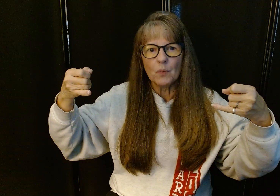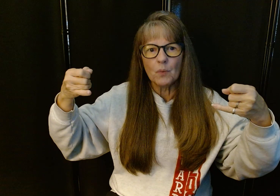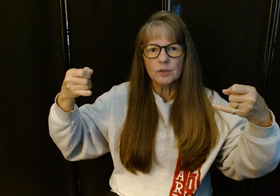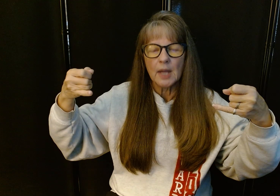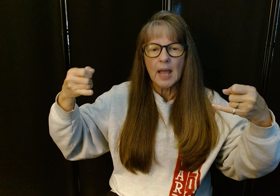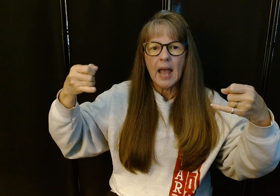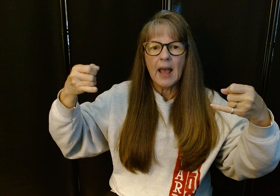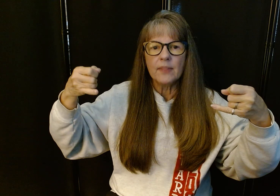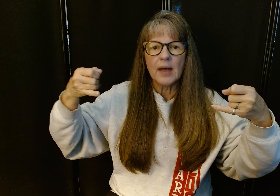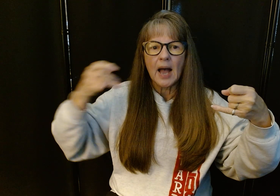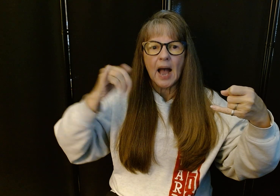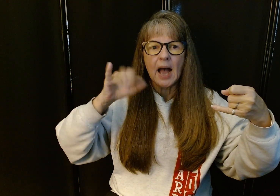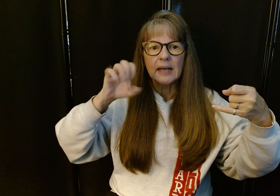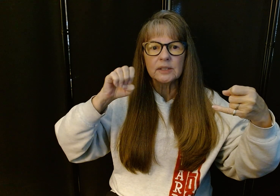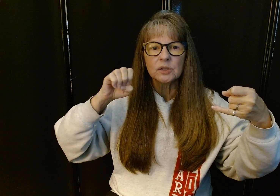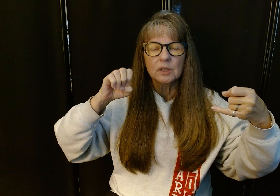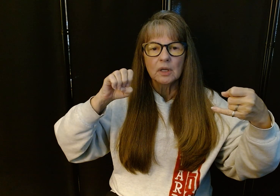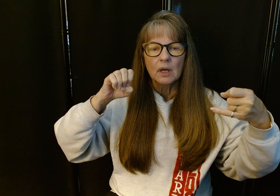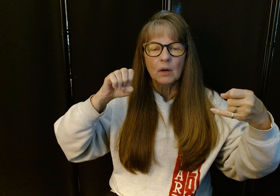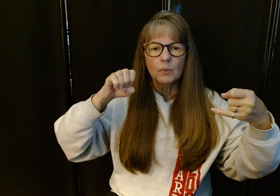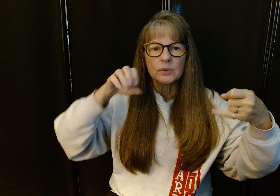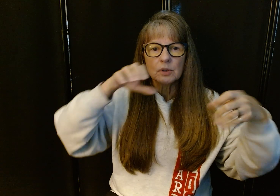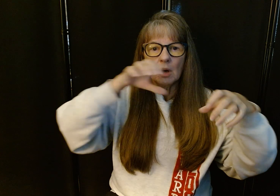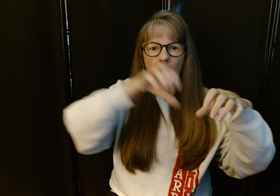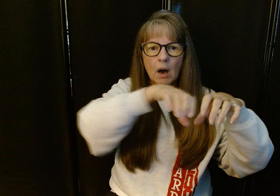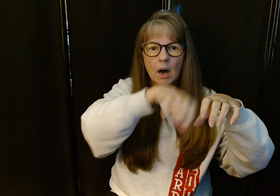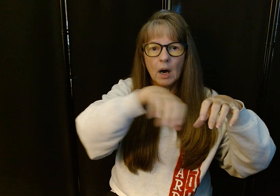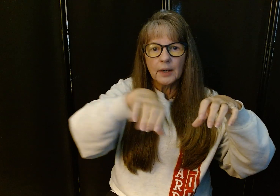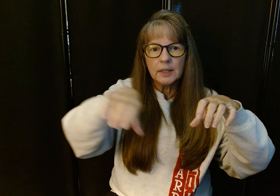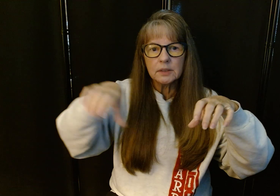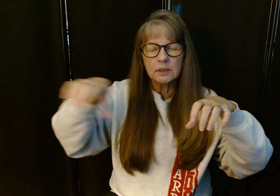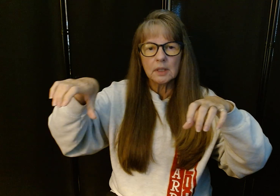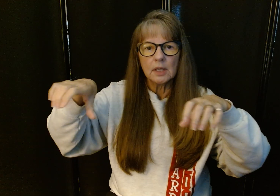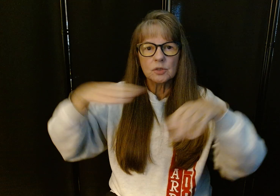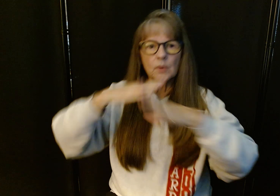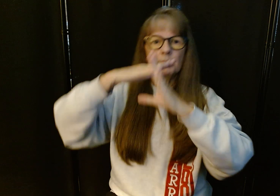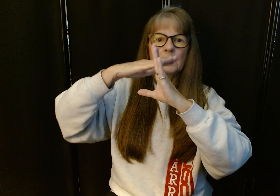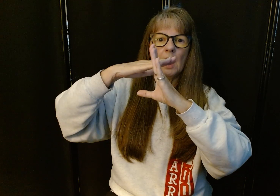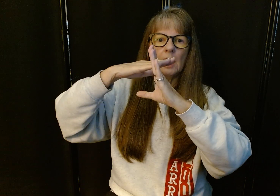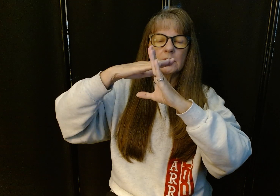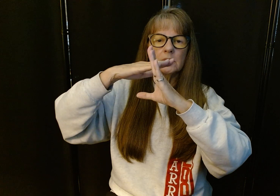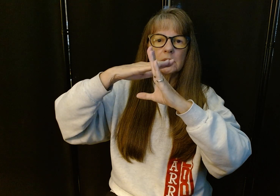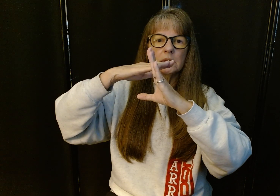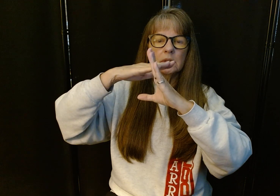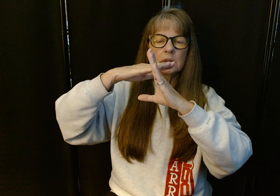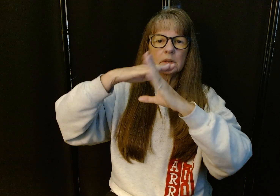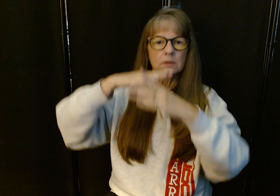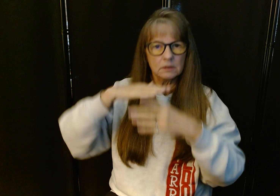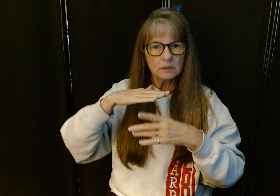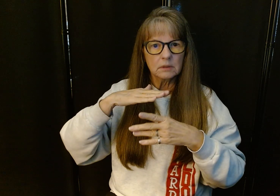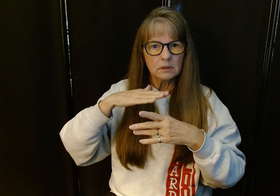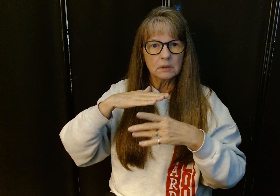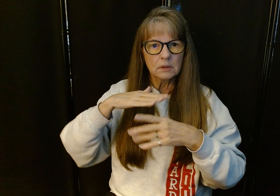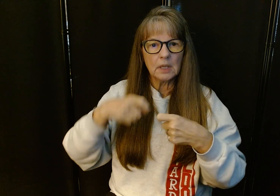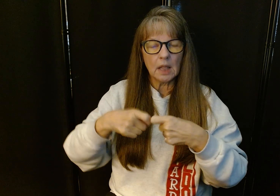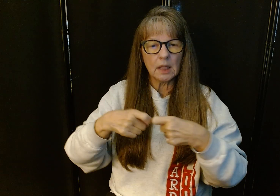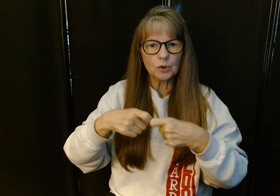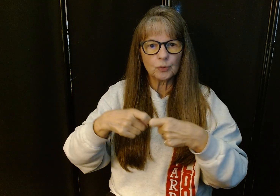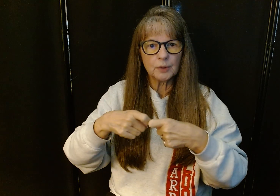wires, and the ice was on it, and so it blocked the